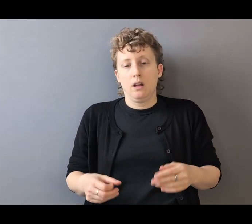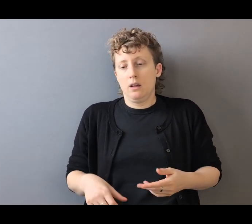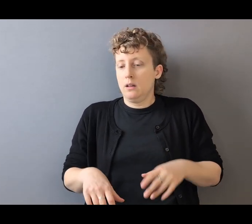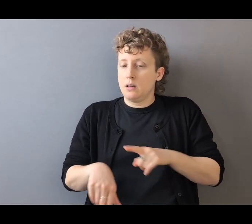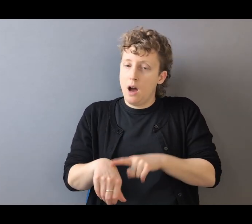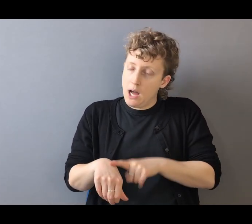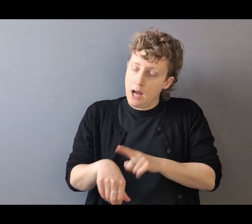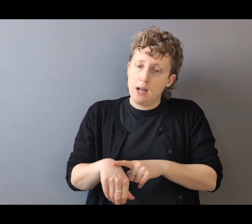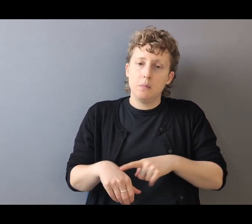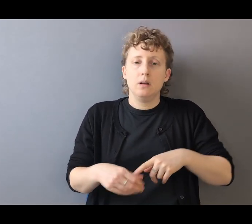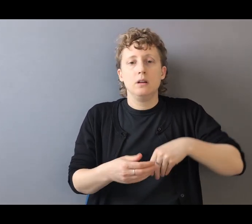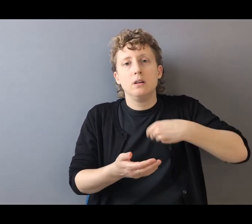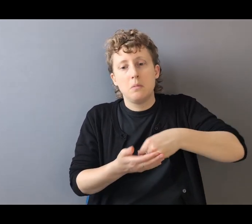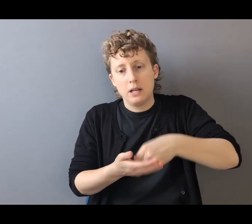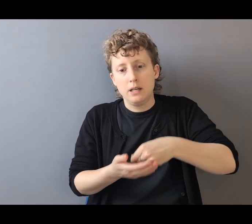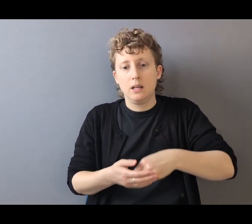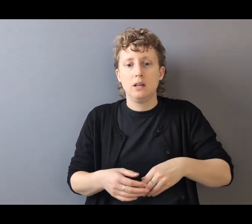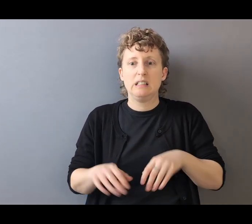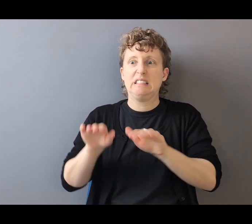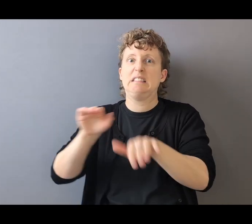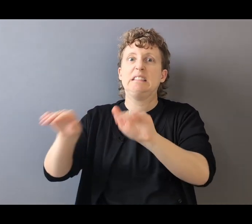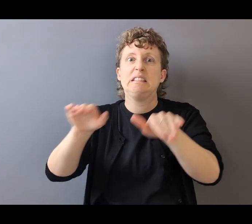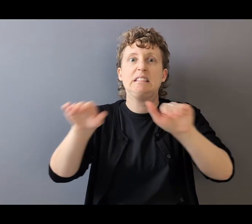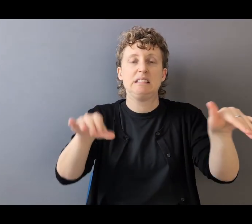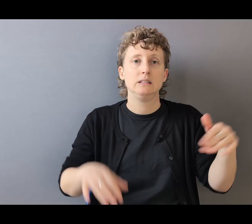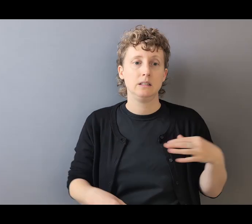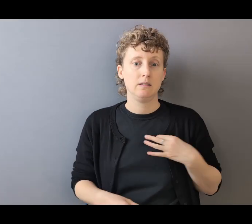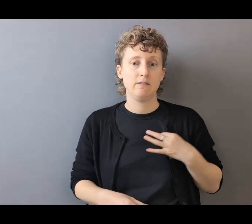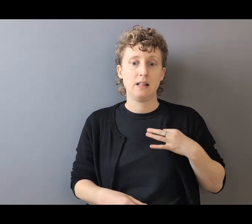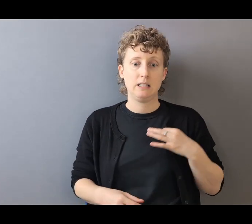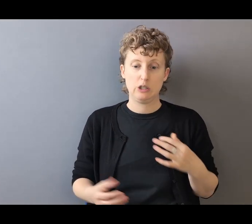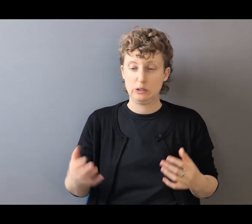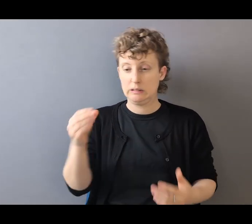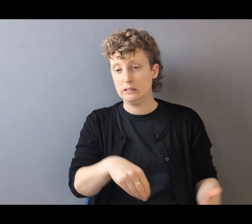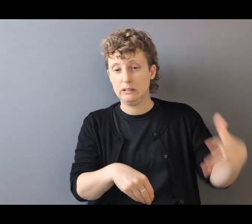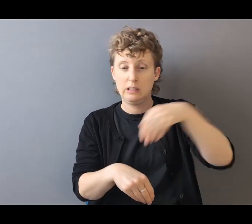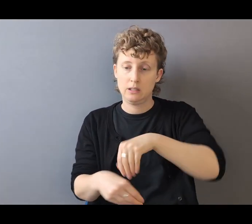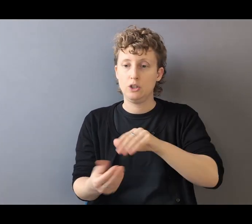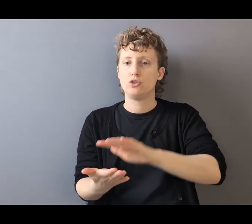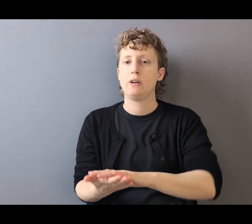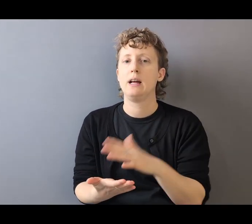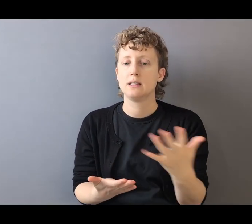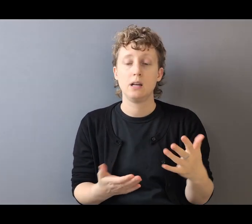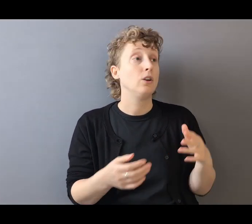of resources, and we need to have quite a few volunteers that are bilingual to do it in a good way. But we are moving. I mean, we've done a lot in German. We are